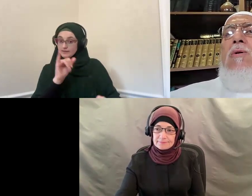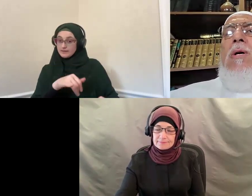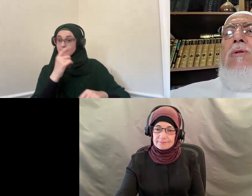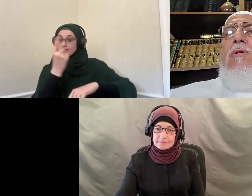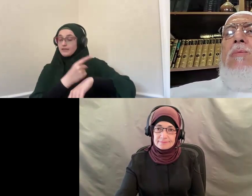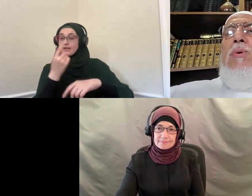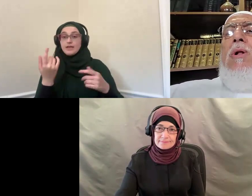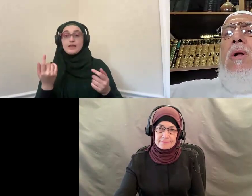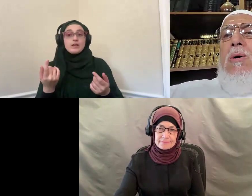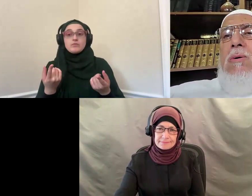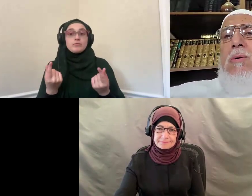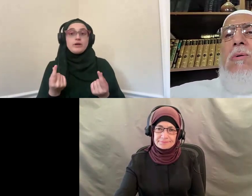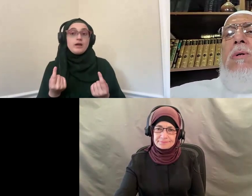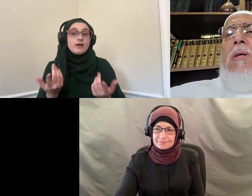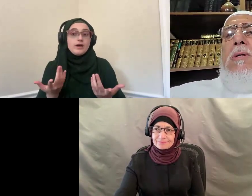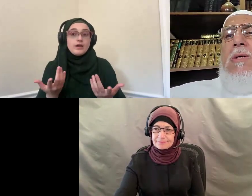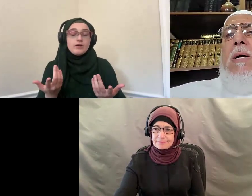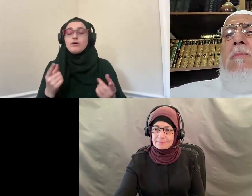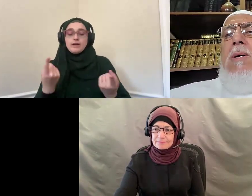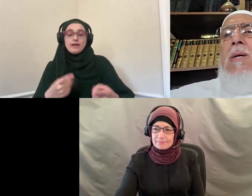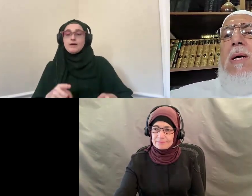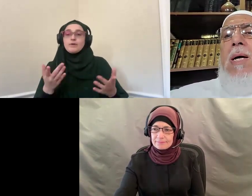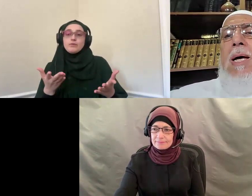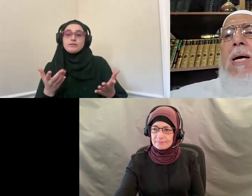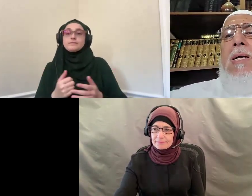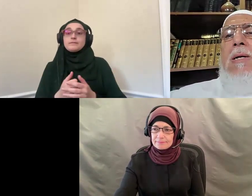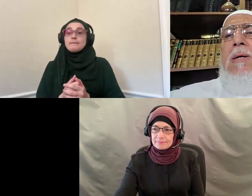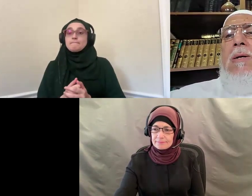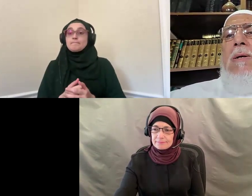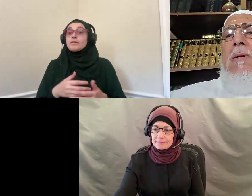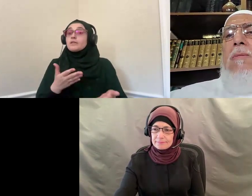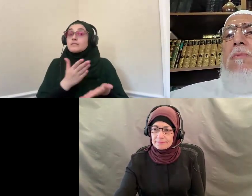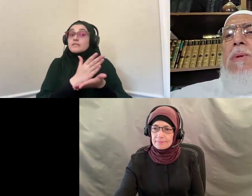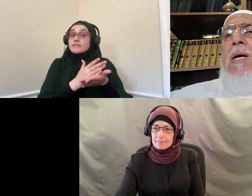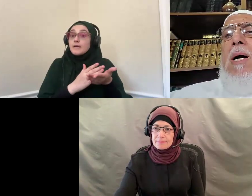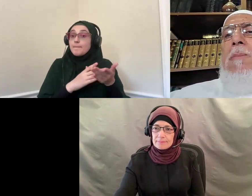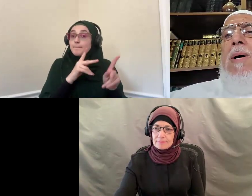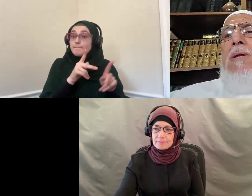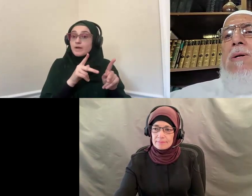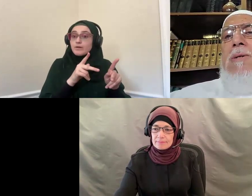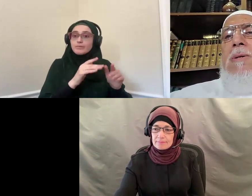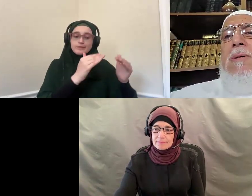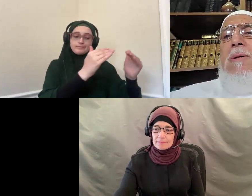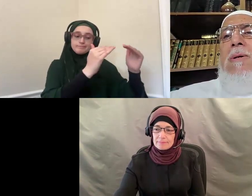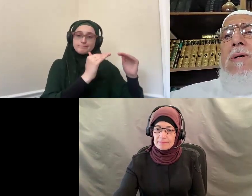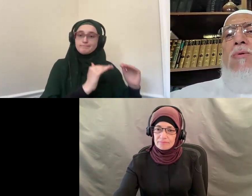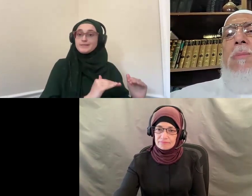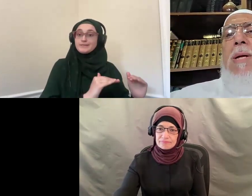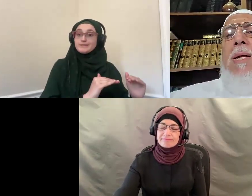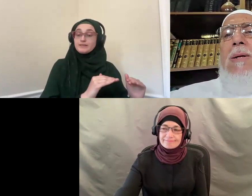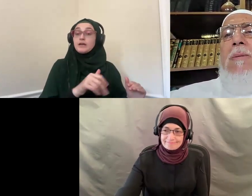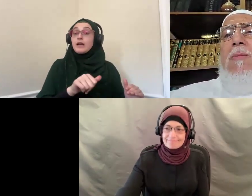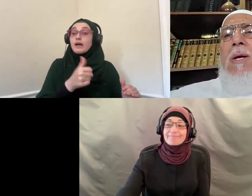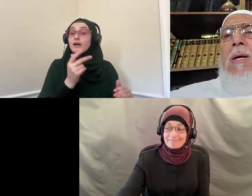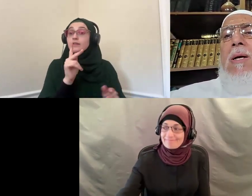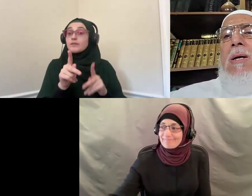is going to put low some and bring up others. It will